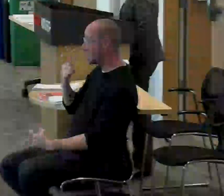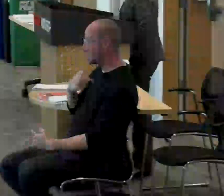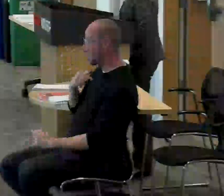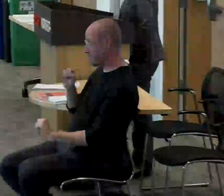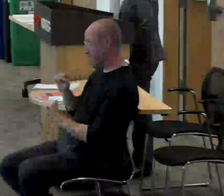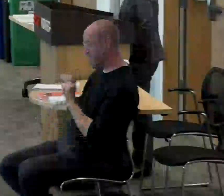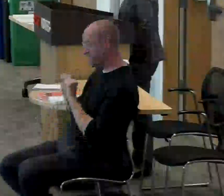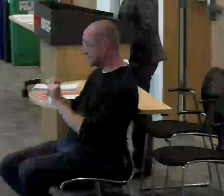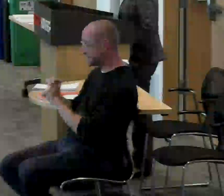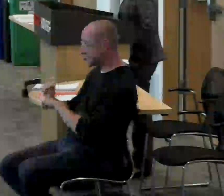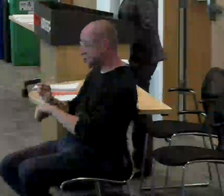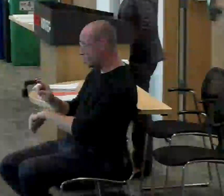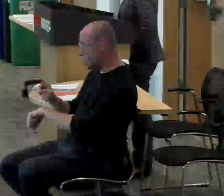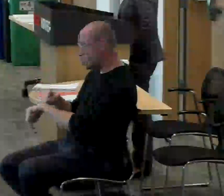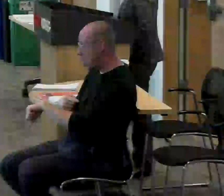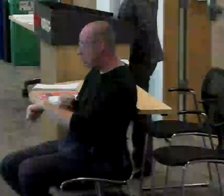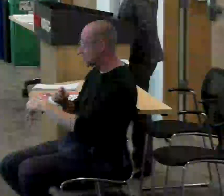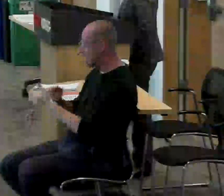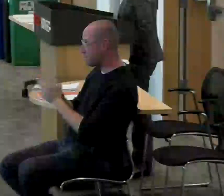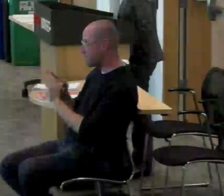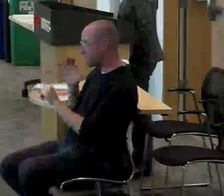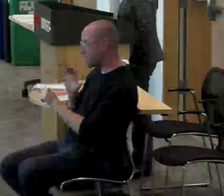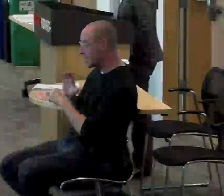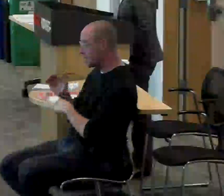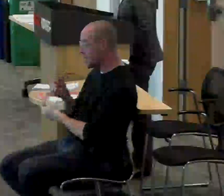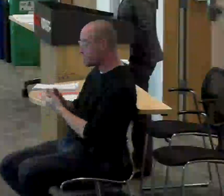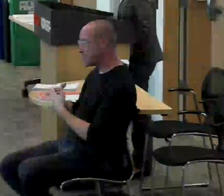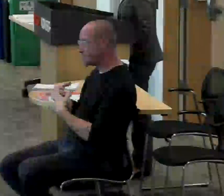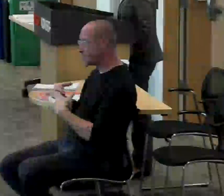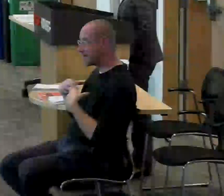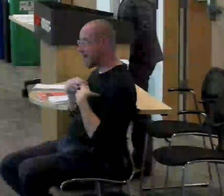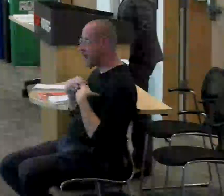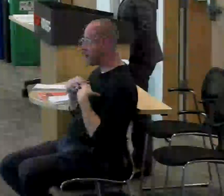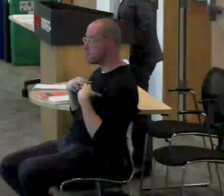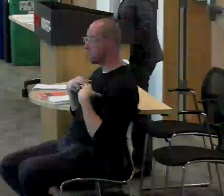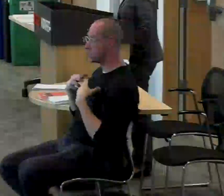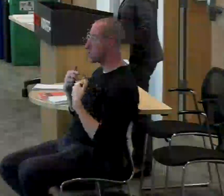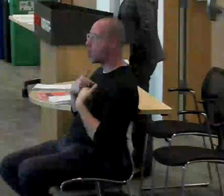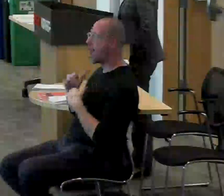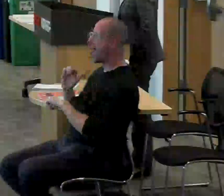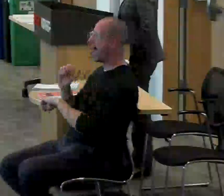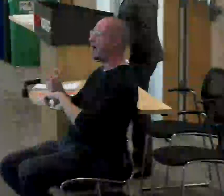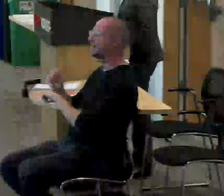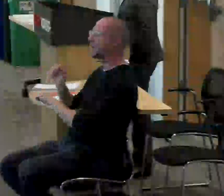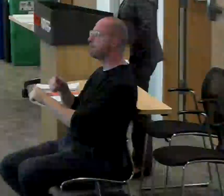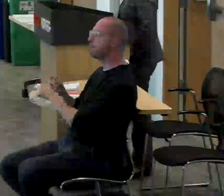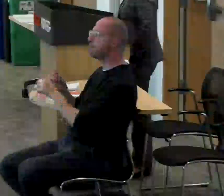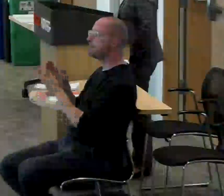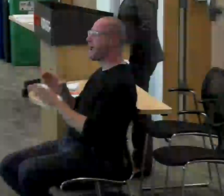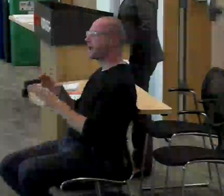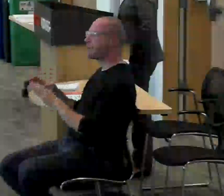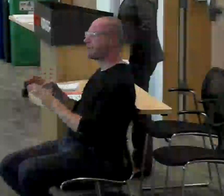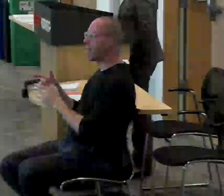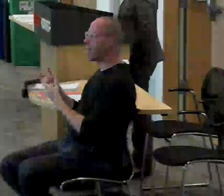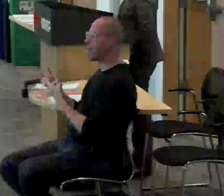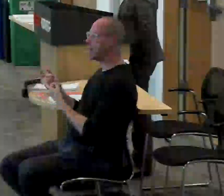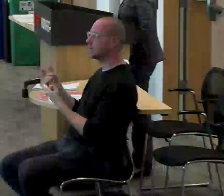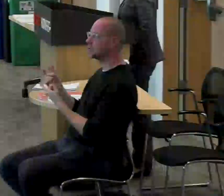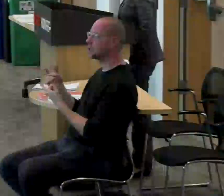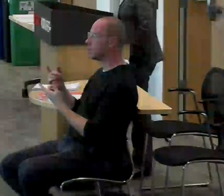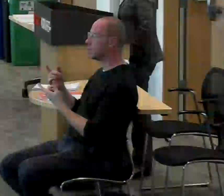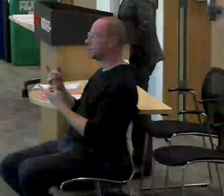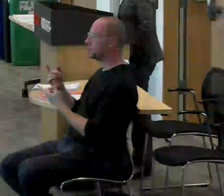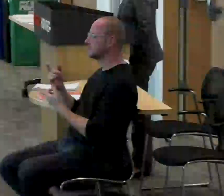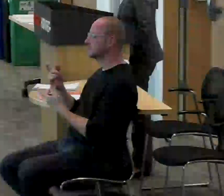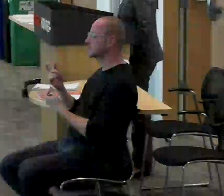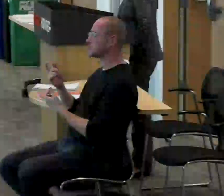hopes. So it's kind of like plan B. What if I need benefits? I'm going to make I'm going to use a special needs trust to populate into my ABLE